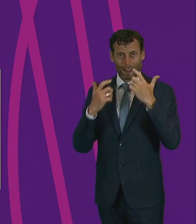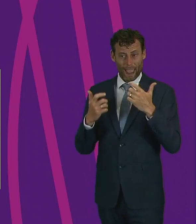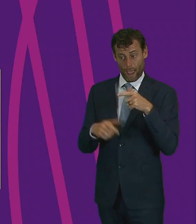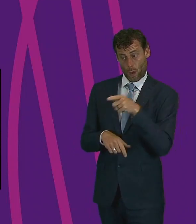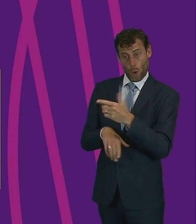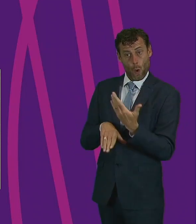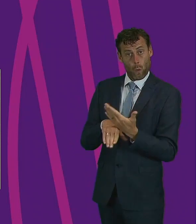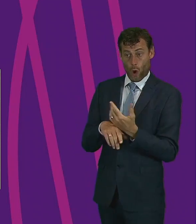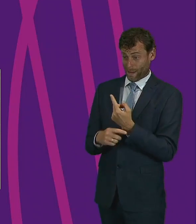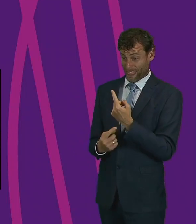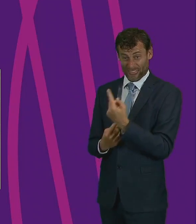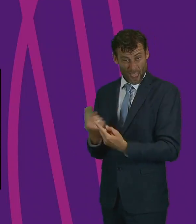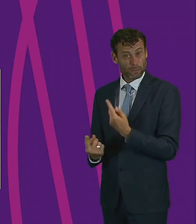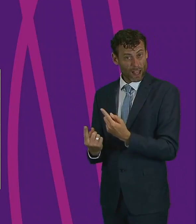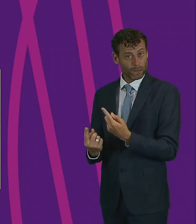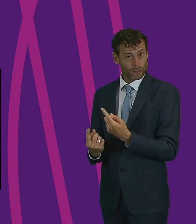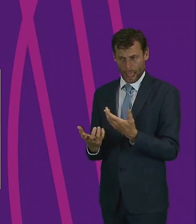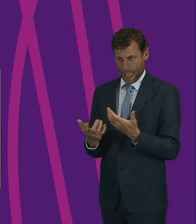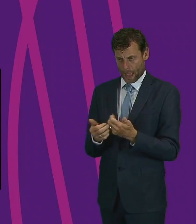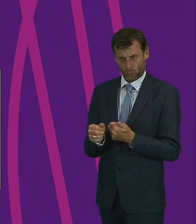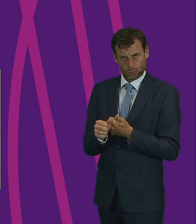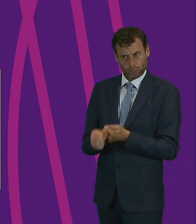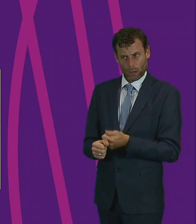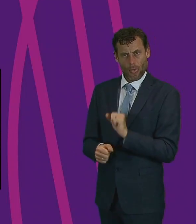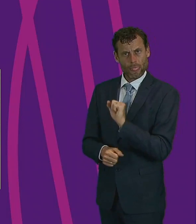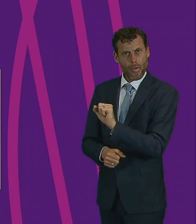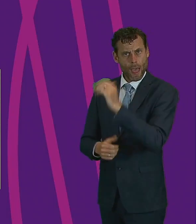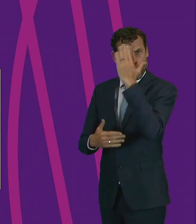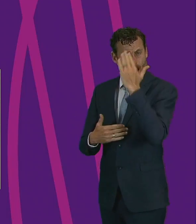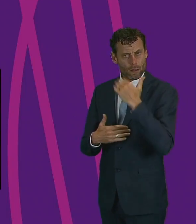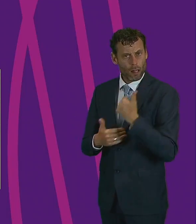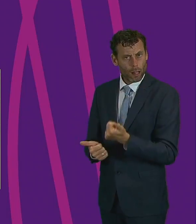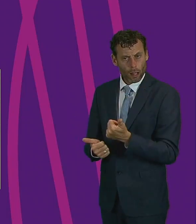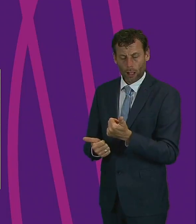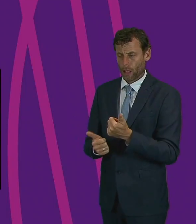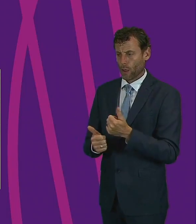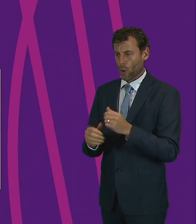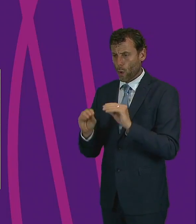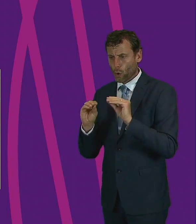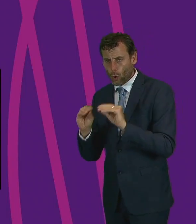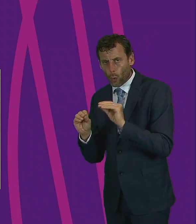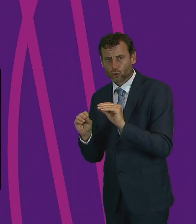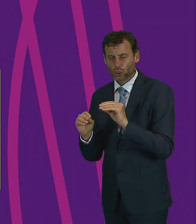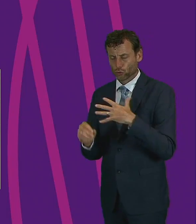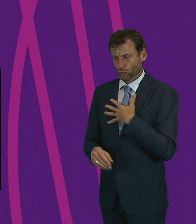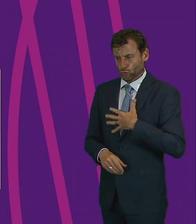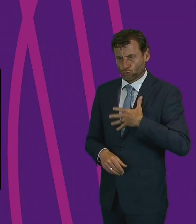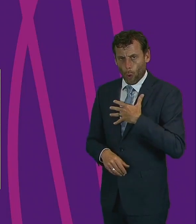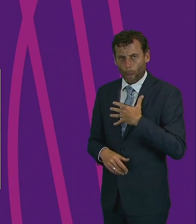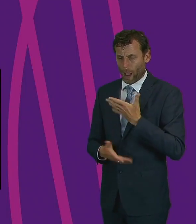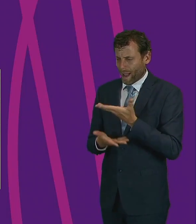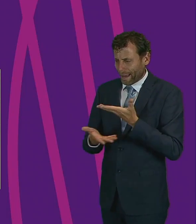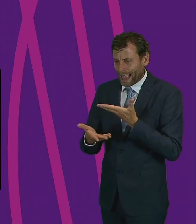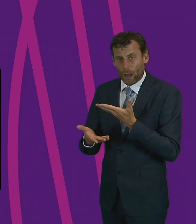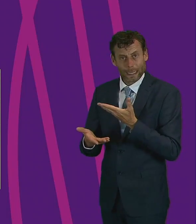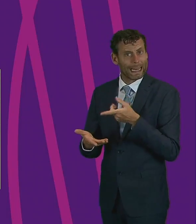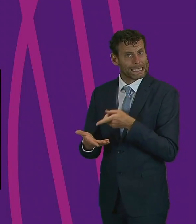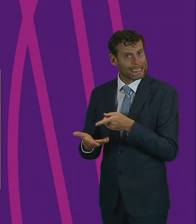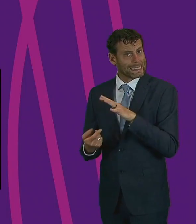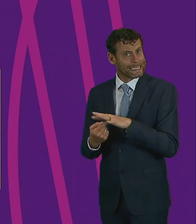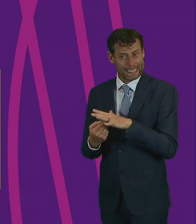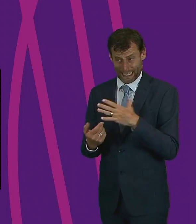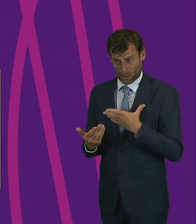mental and emotional well-being, including coaching and trauma counselling. All of it matters and all of it is